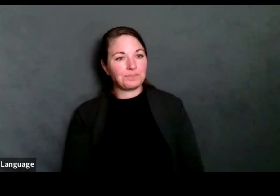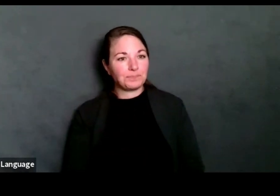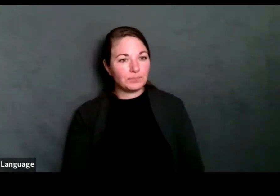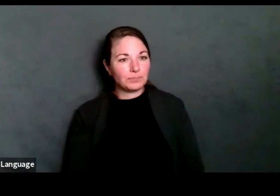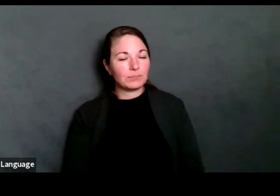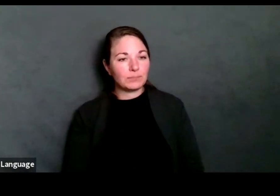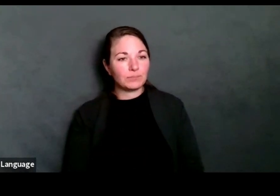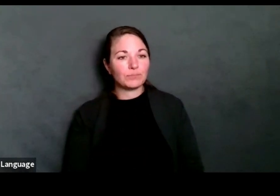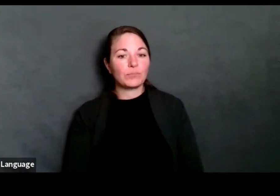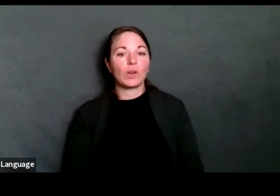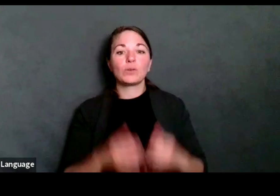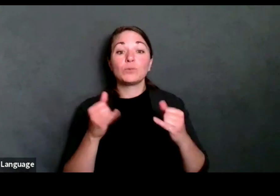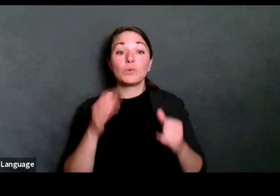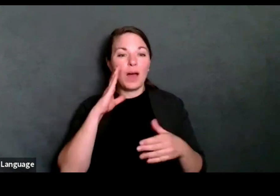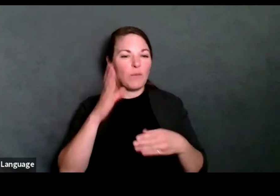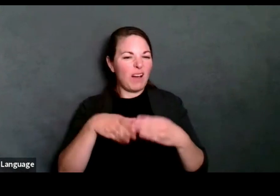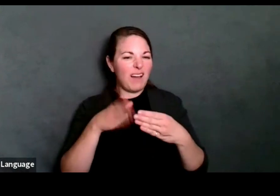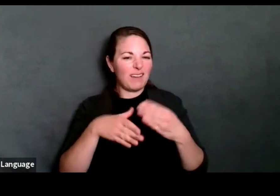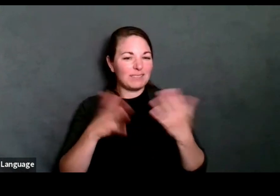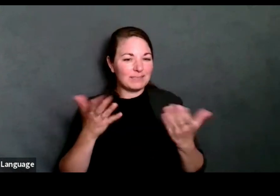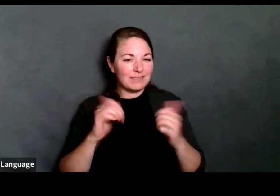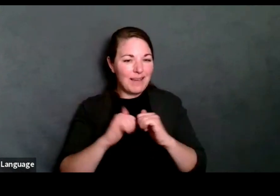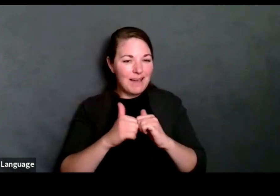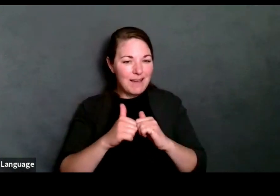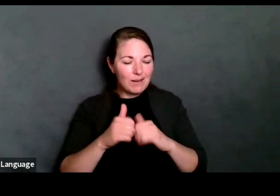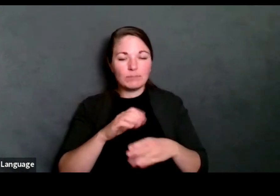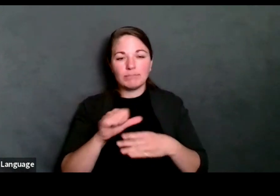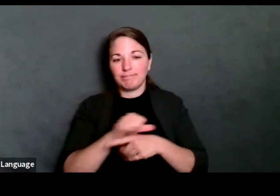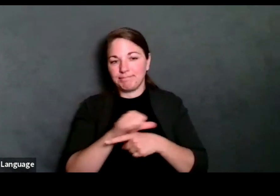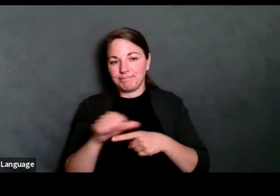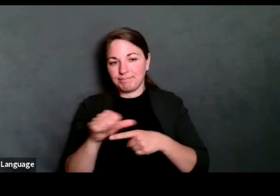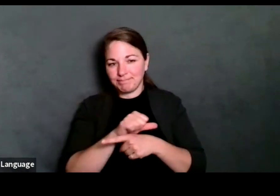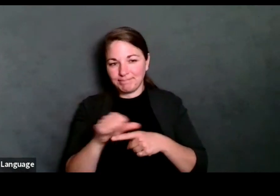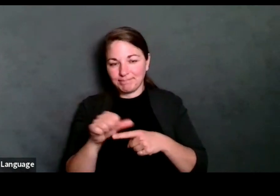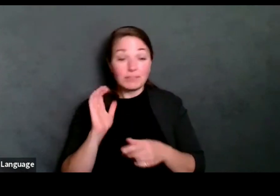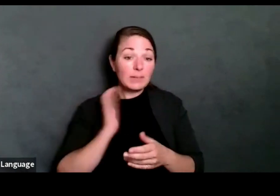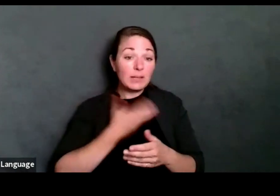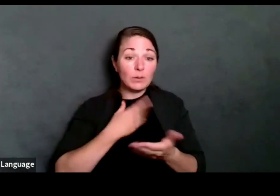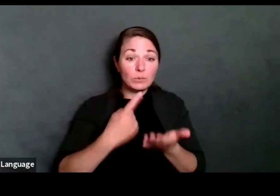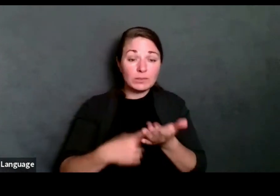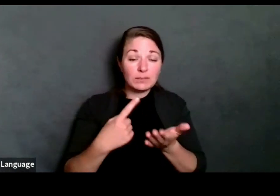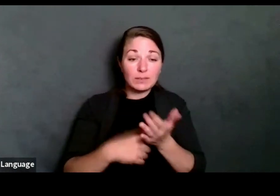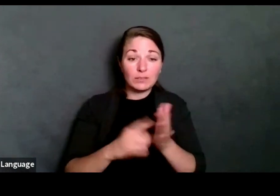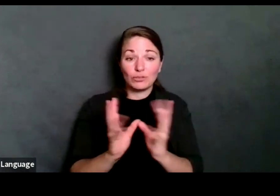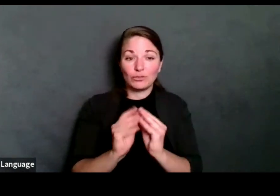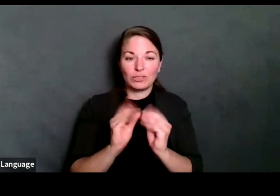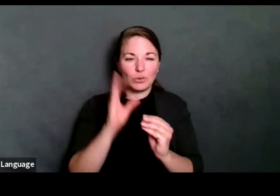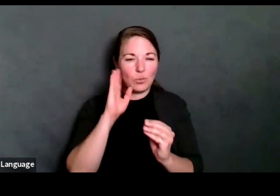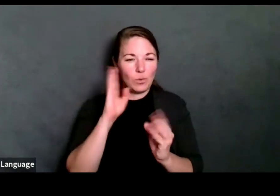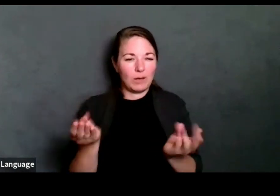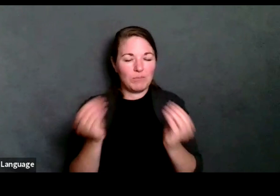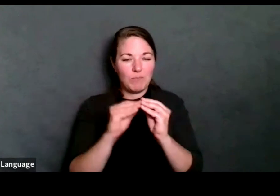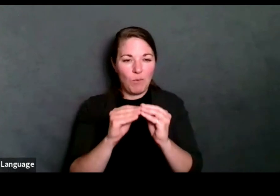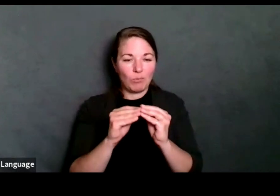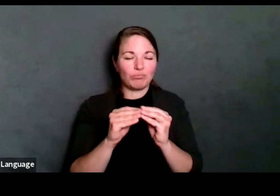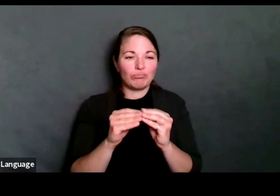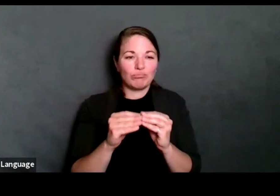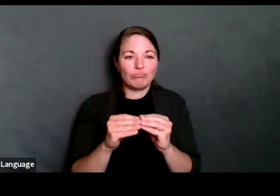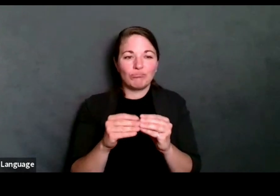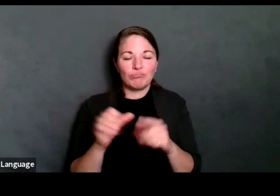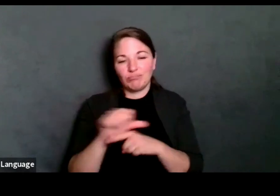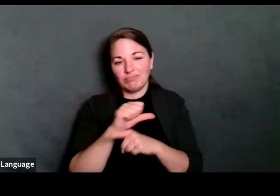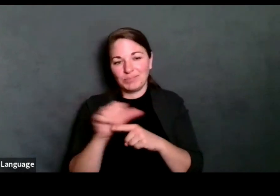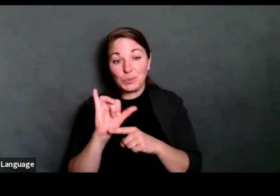So I'm going to end with some praxis. We'll do more of this in the discussion session, but I want to offer you a chance to do some